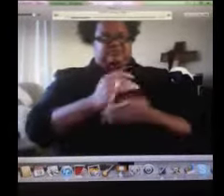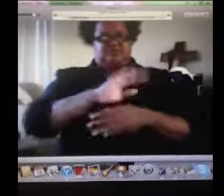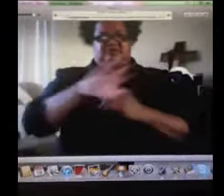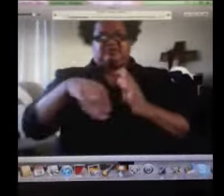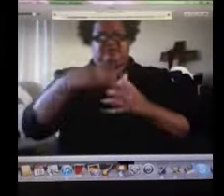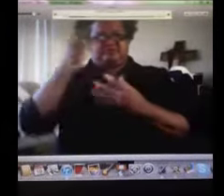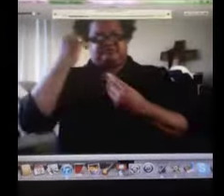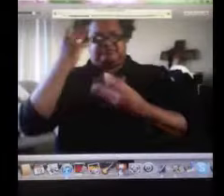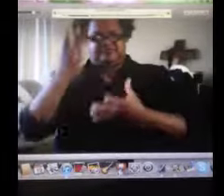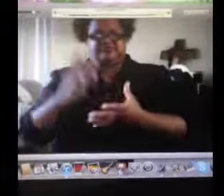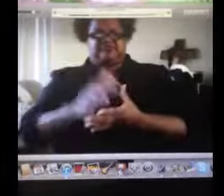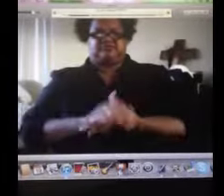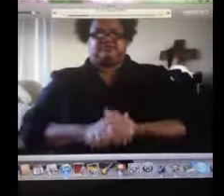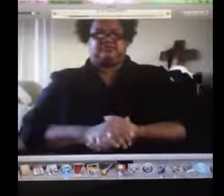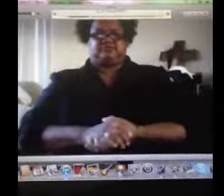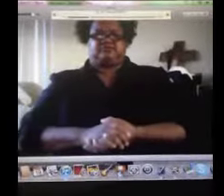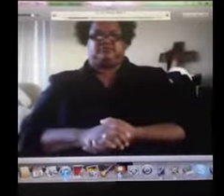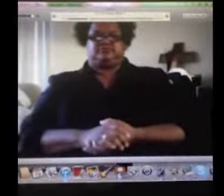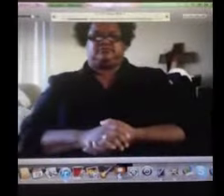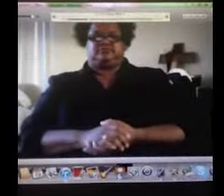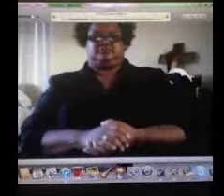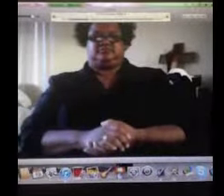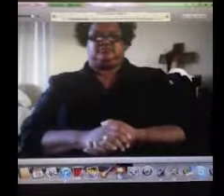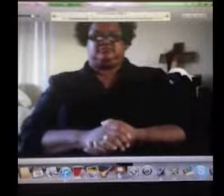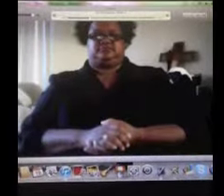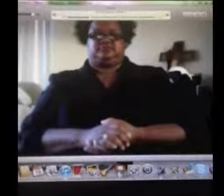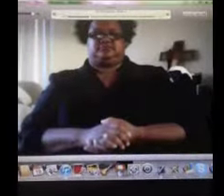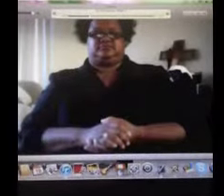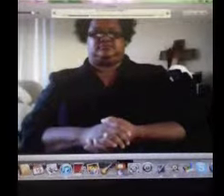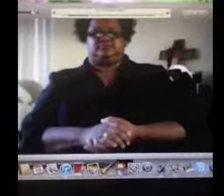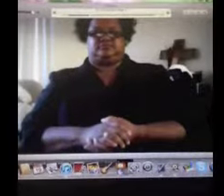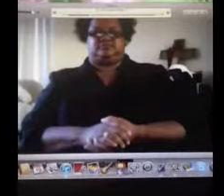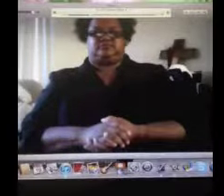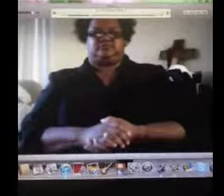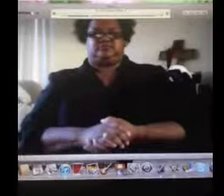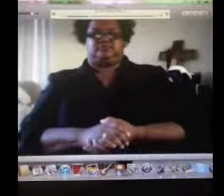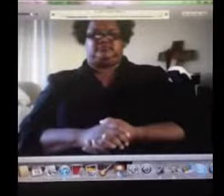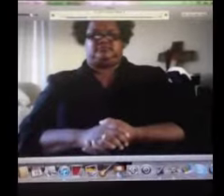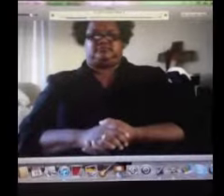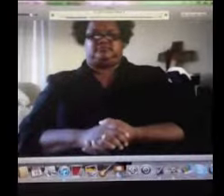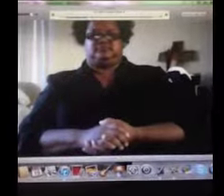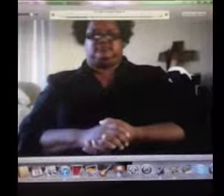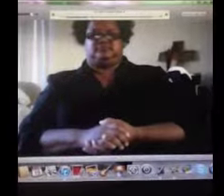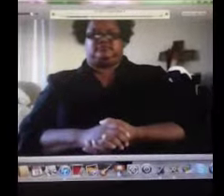figure out something that's applicable to everyday life, maybe a real life application.